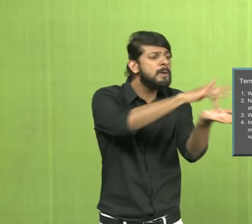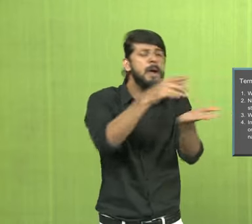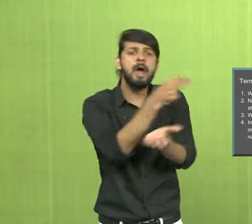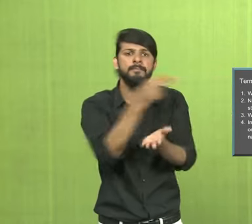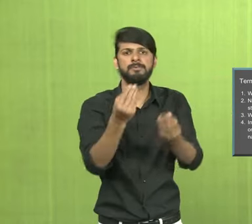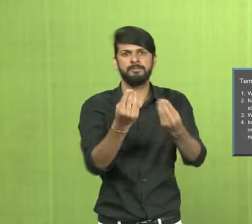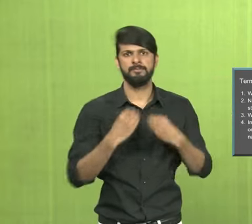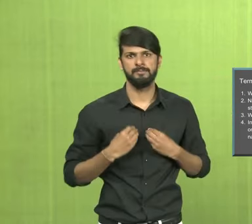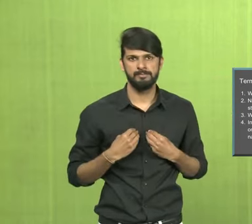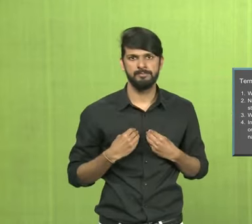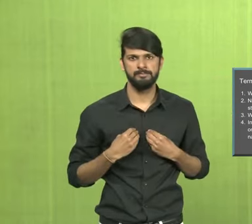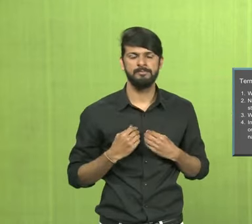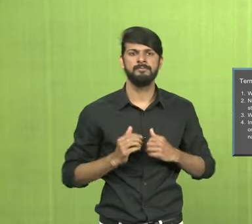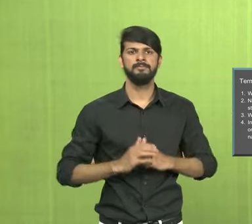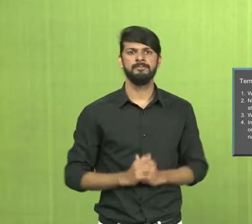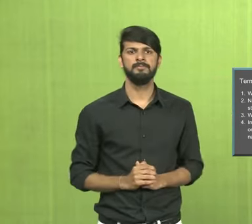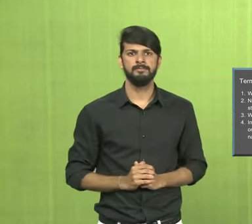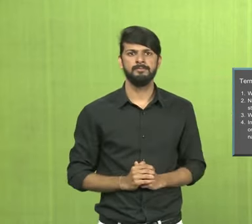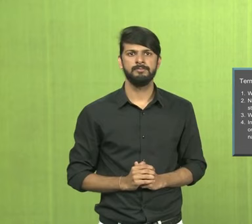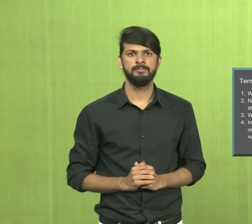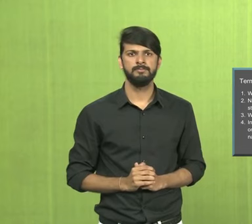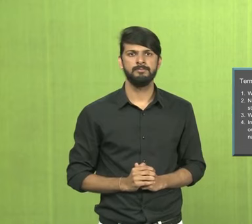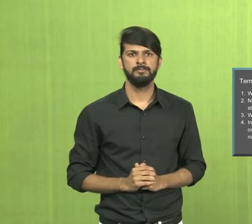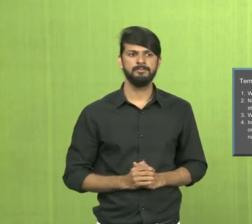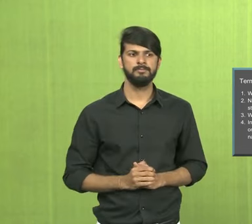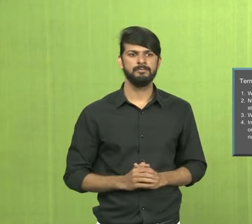And the states where they are practiced.